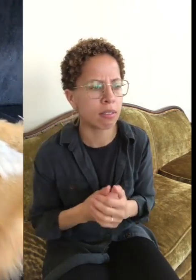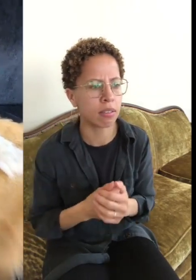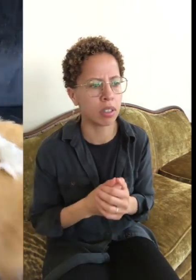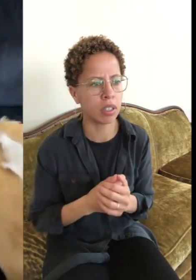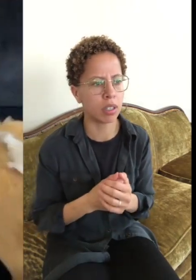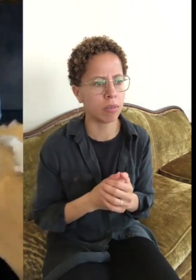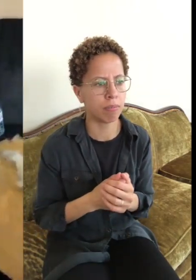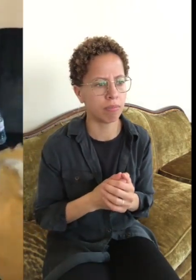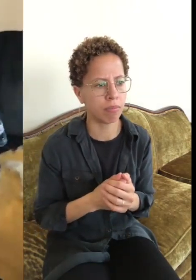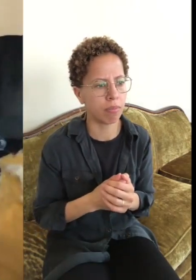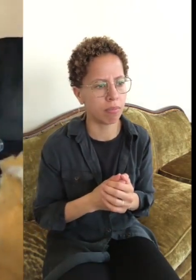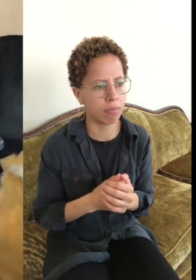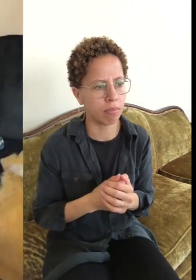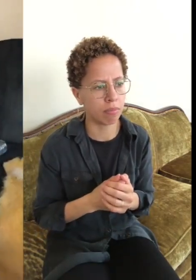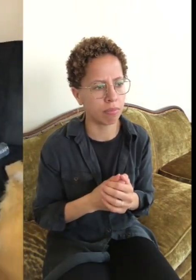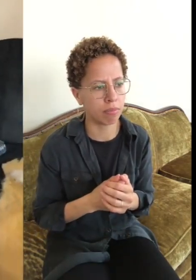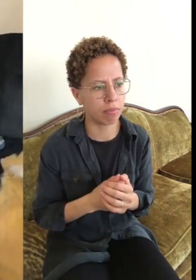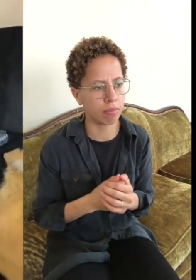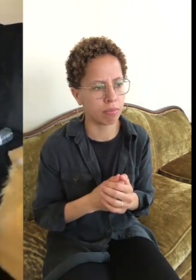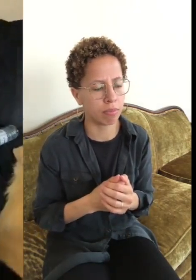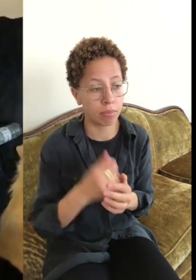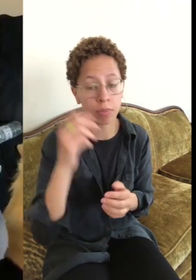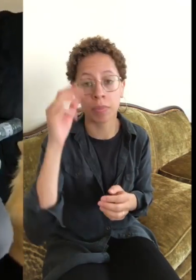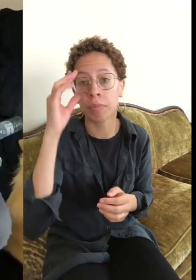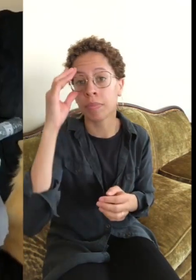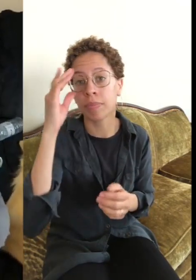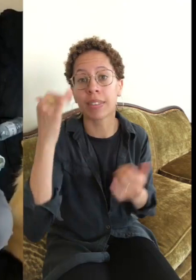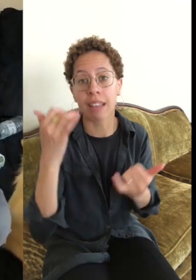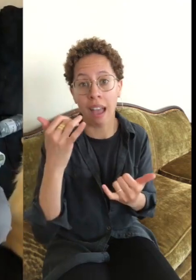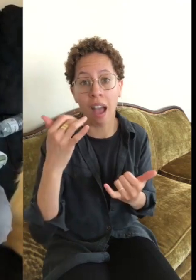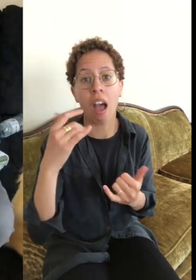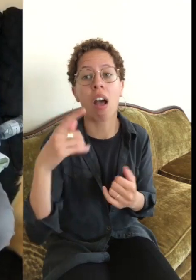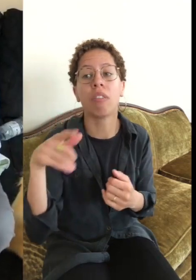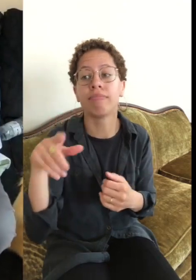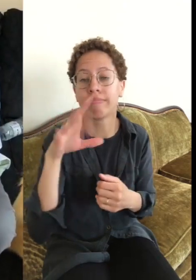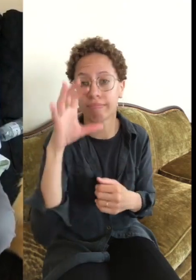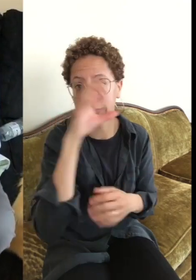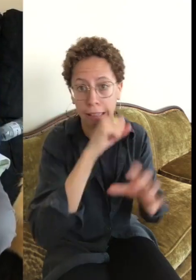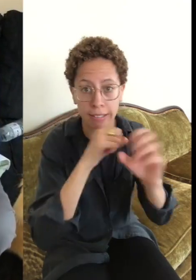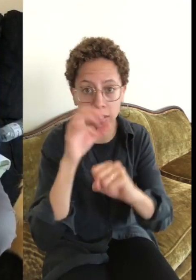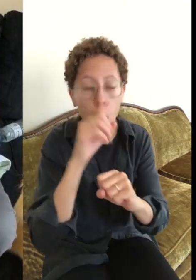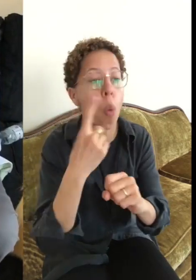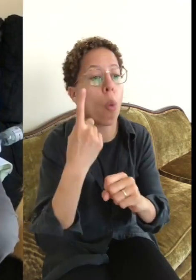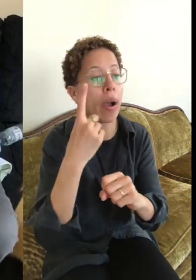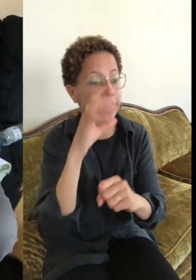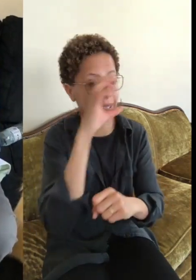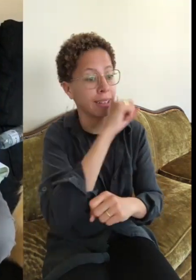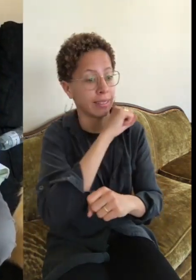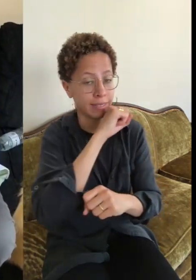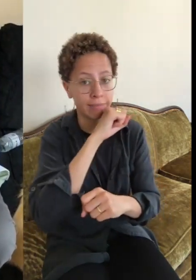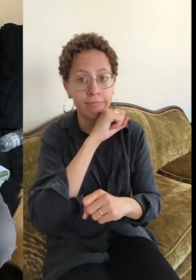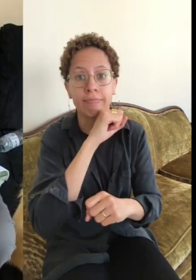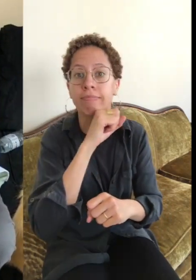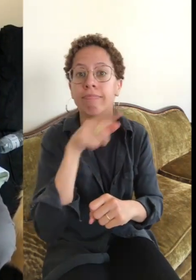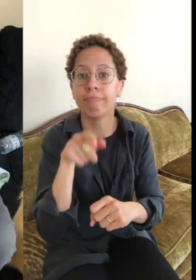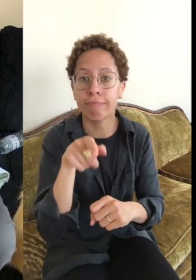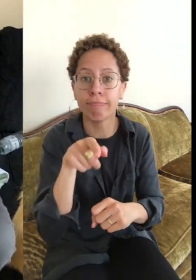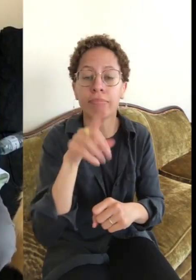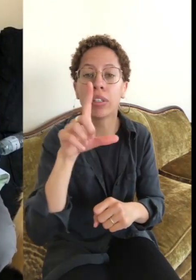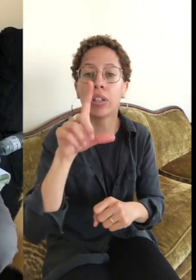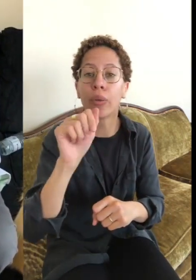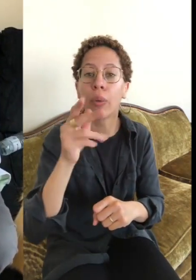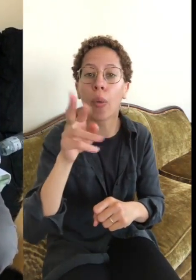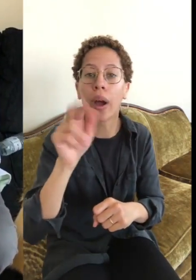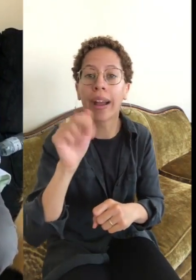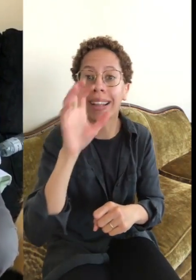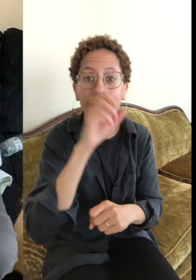Okay, so while people are having a guess, can you talk? Oh, we have a guess. Laura guesses polar bear.